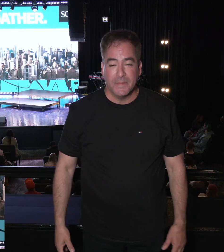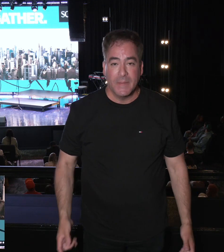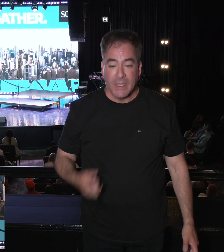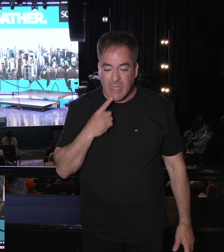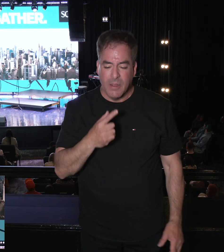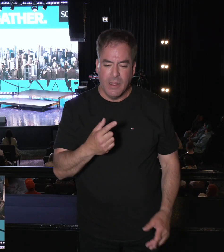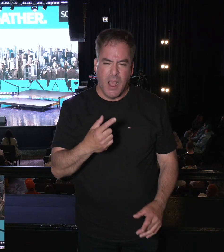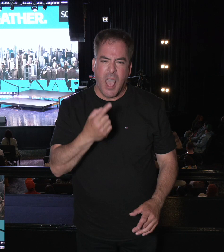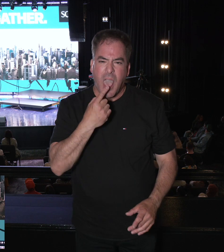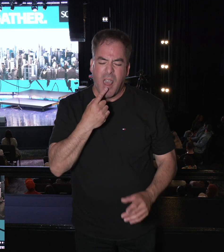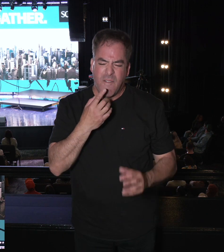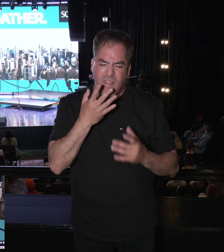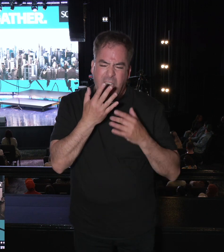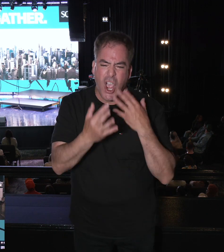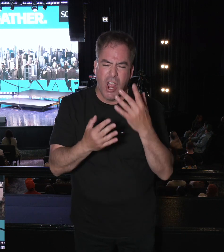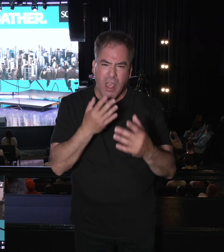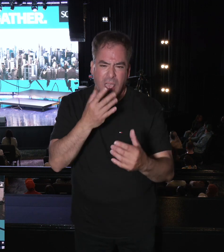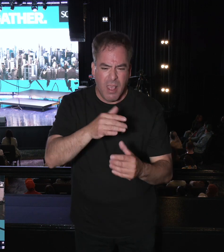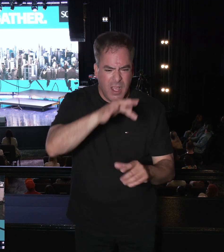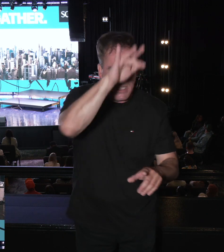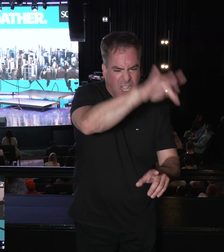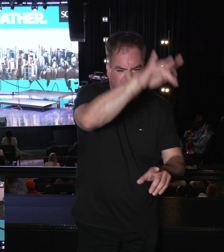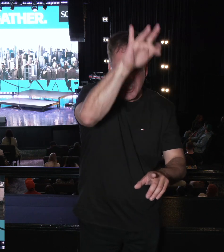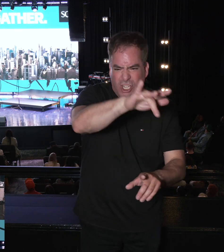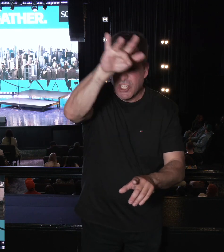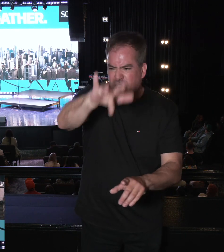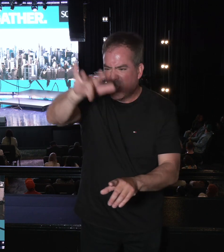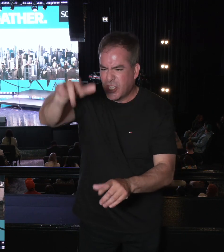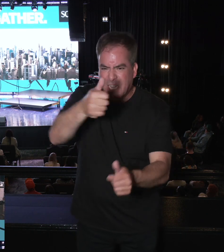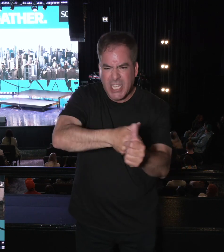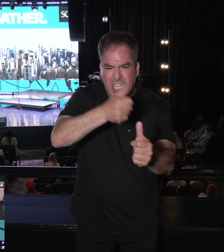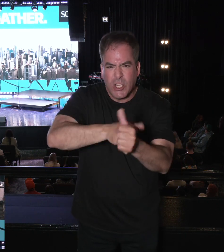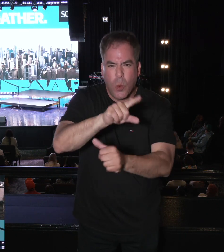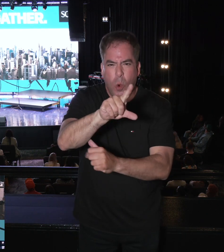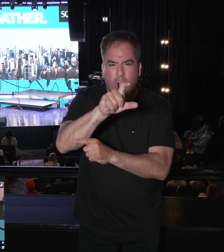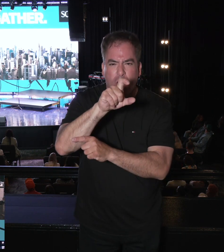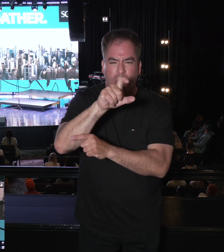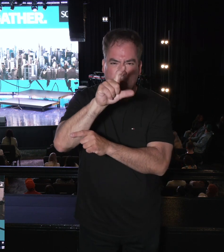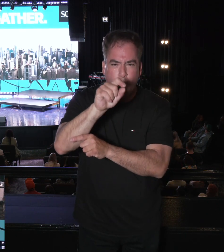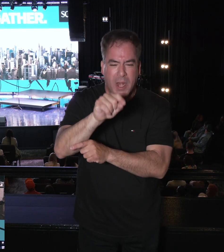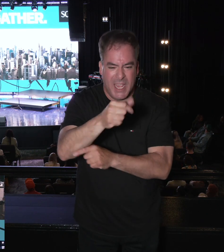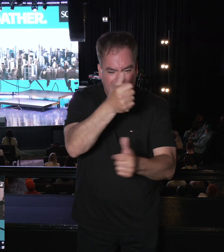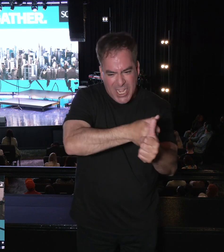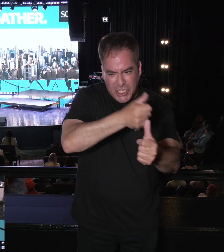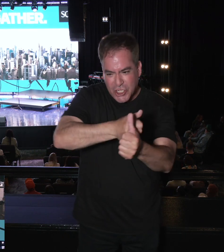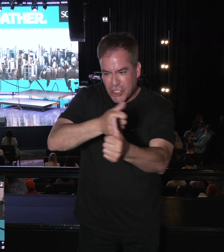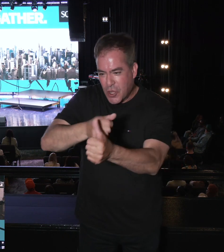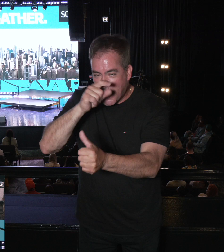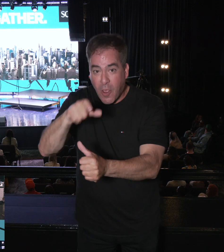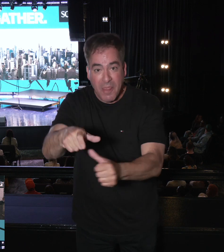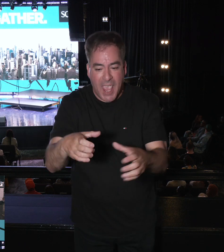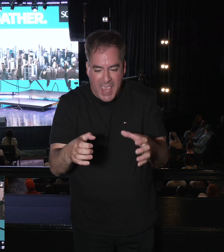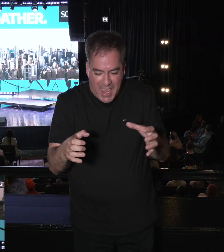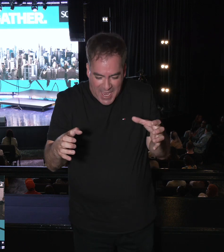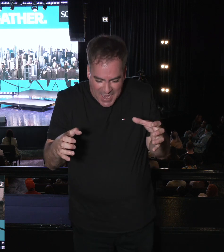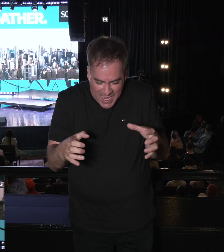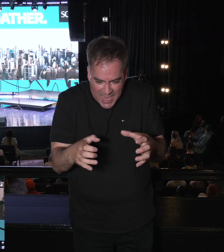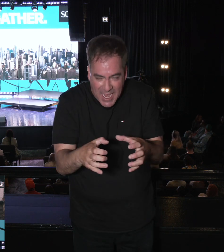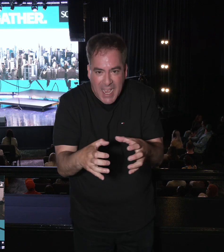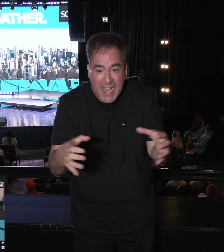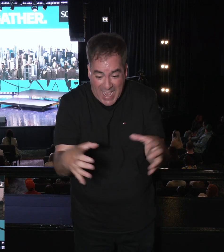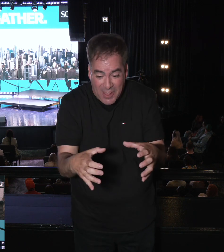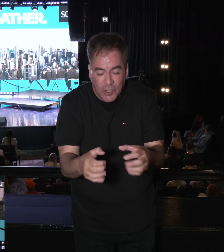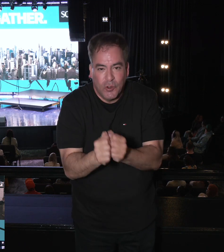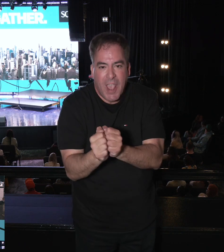Says tongues of fire separated and rested on each of them. Each of them, because they gathered together,